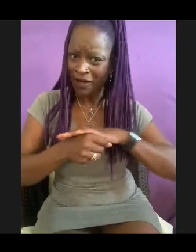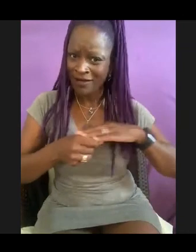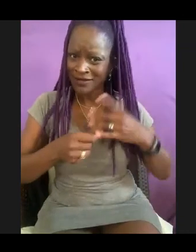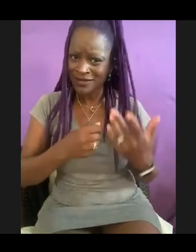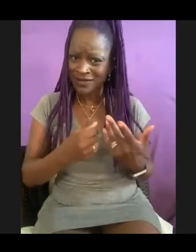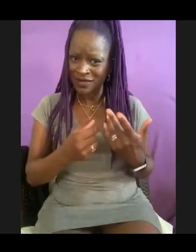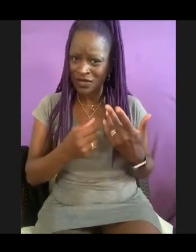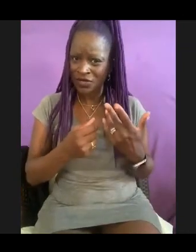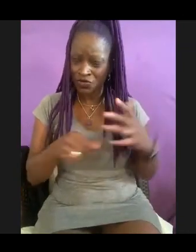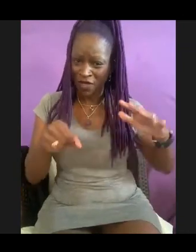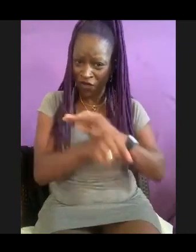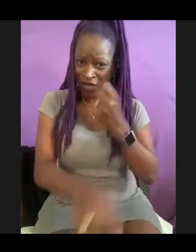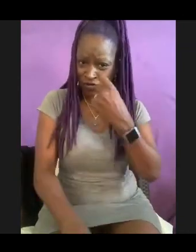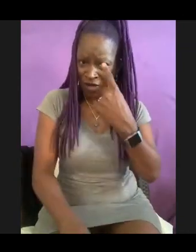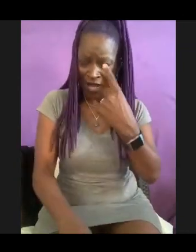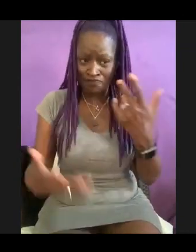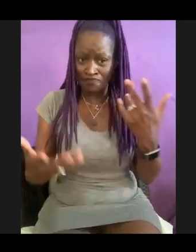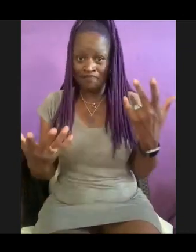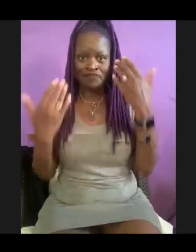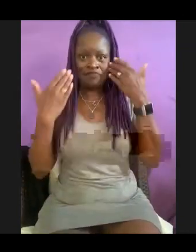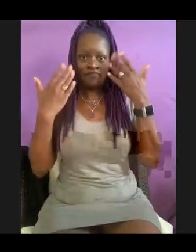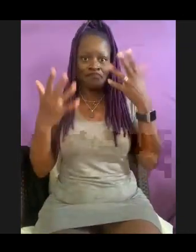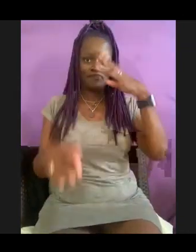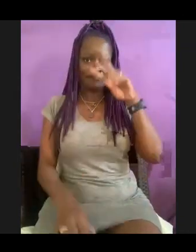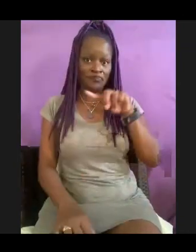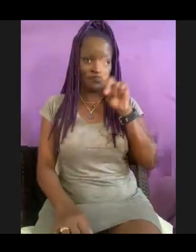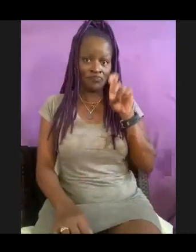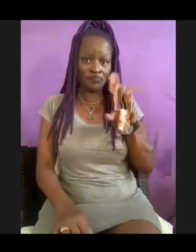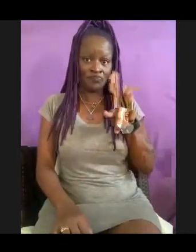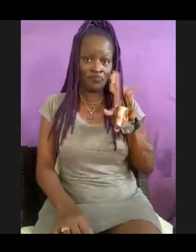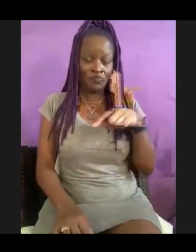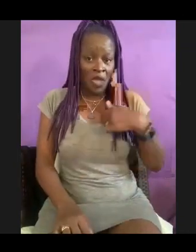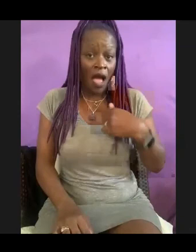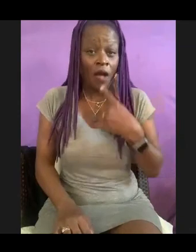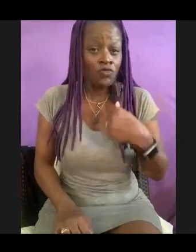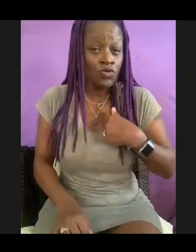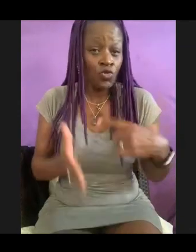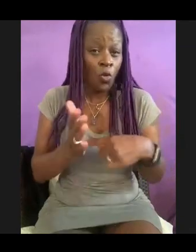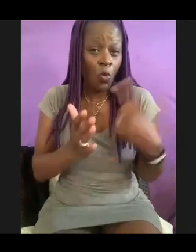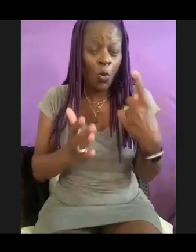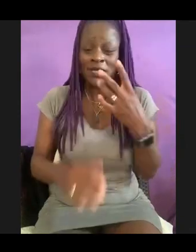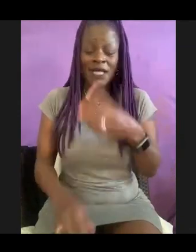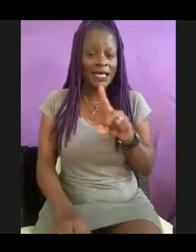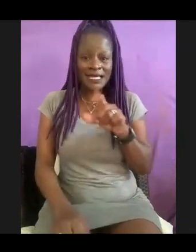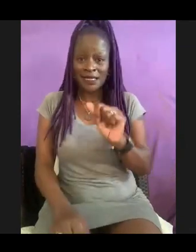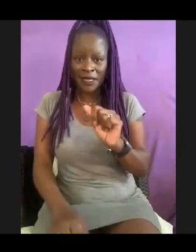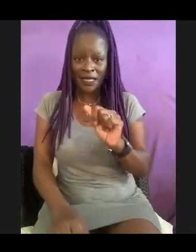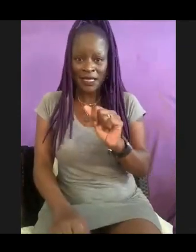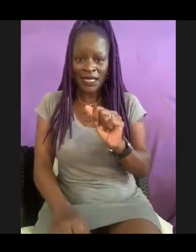I was once told by a white disabled man that disability does not exempt